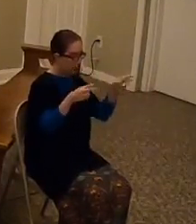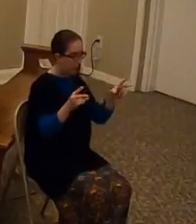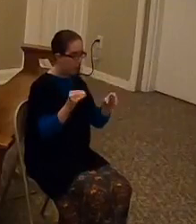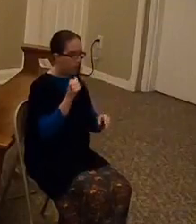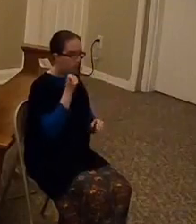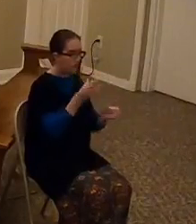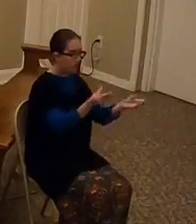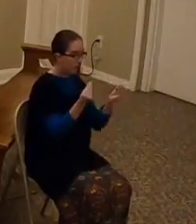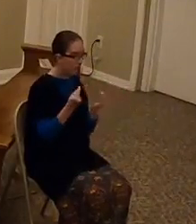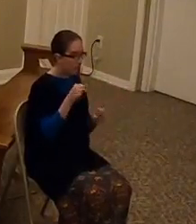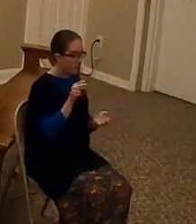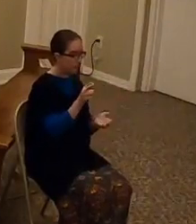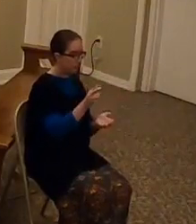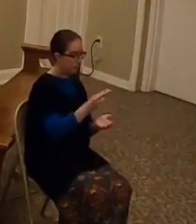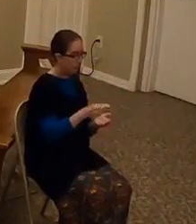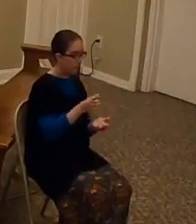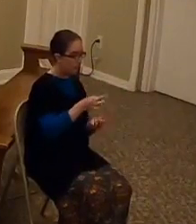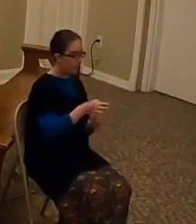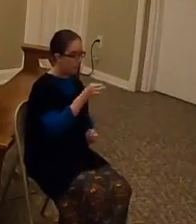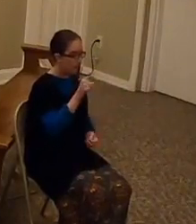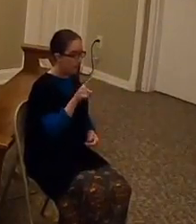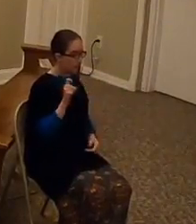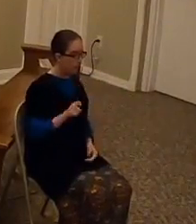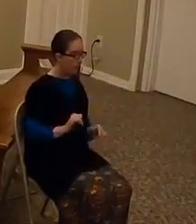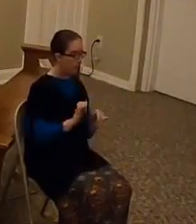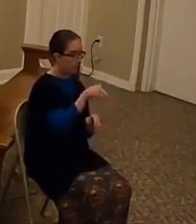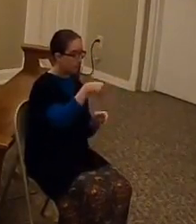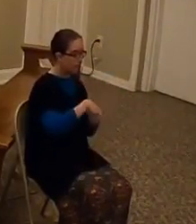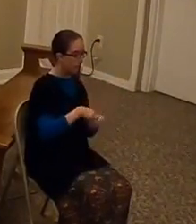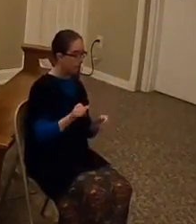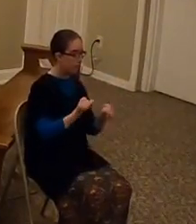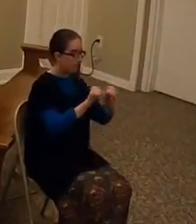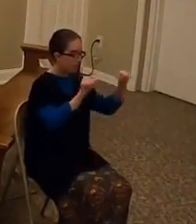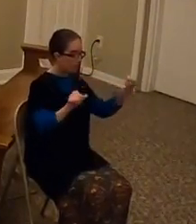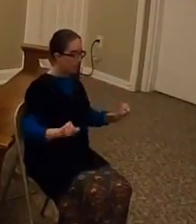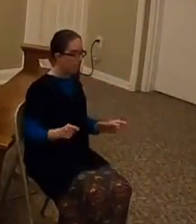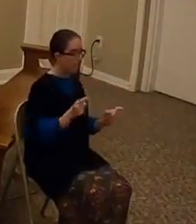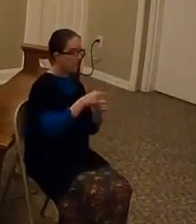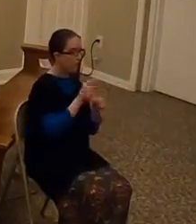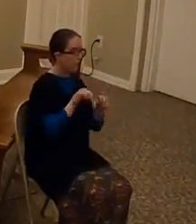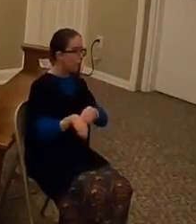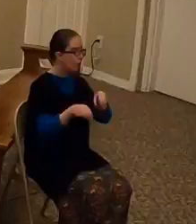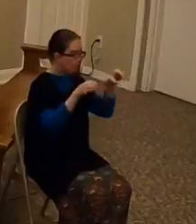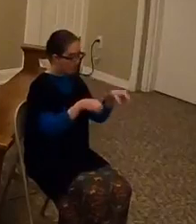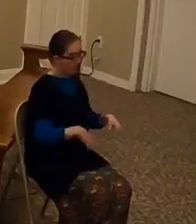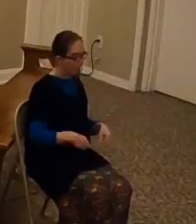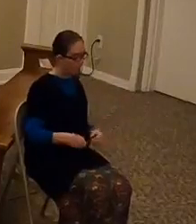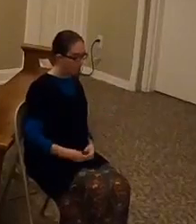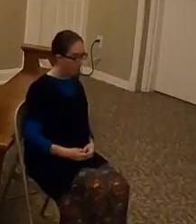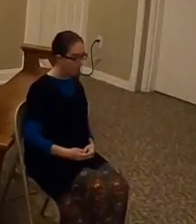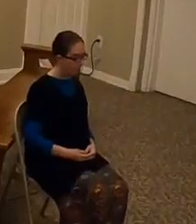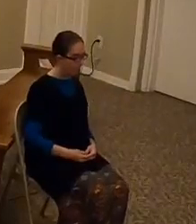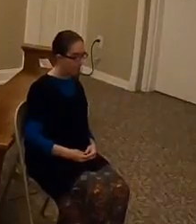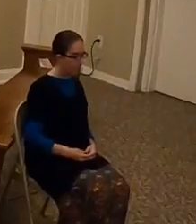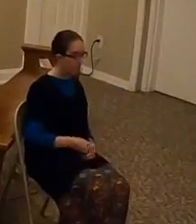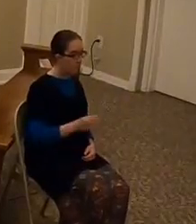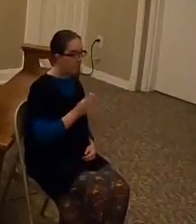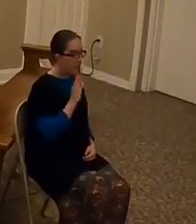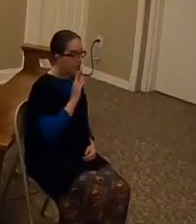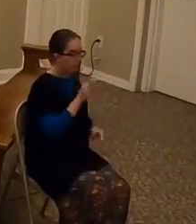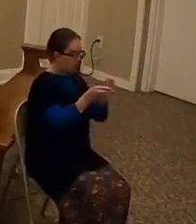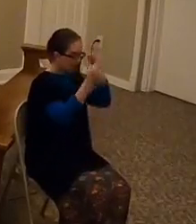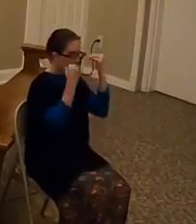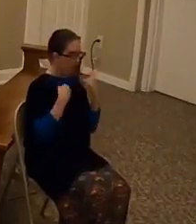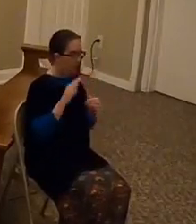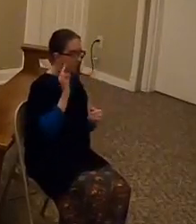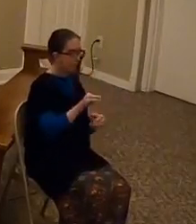did not receive the gift of the Holy Ghost. You need to stay on the altar until you do. Okay, being straight.